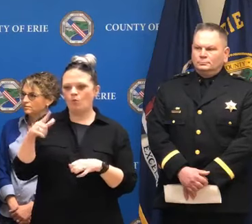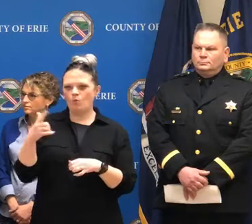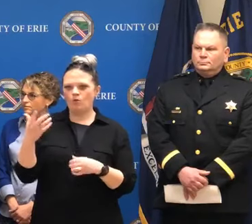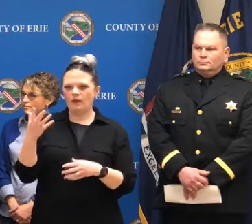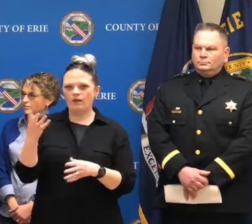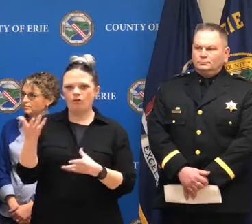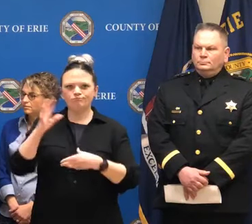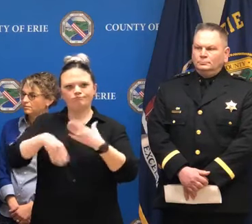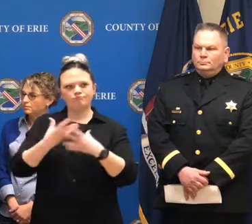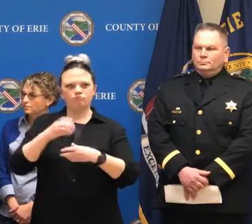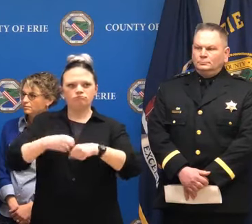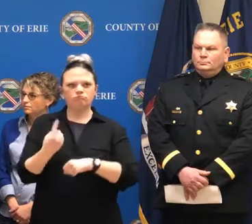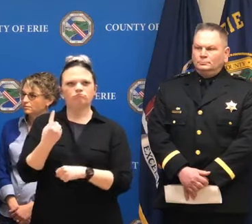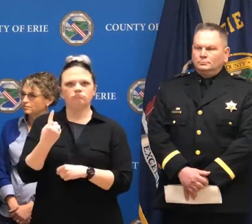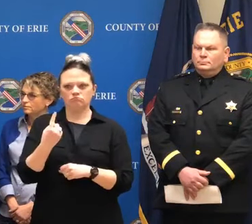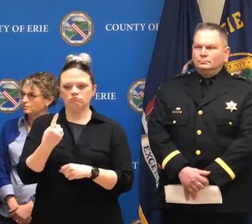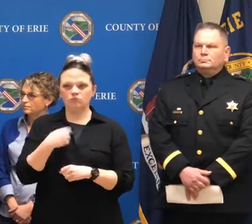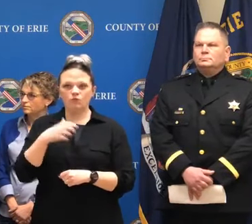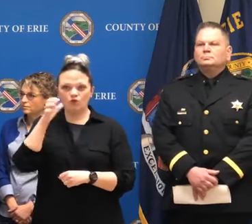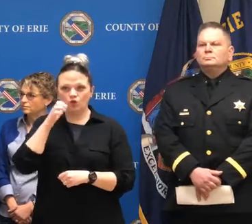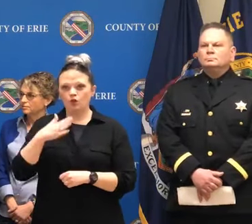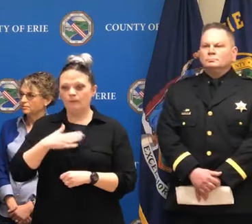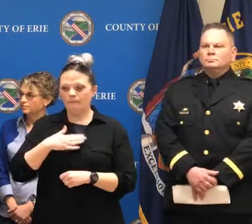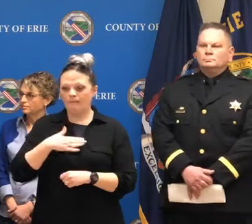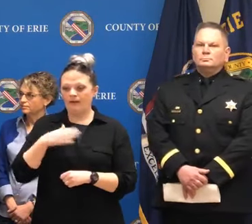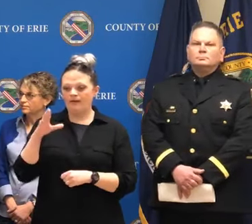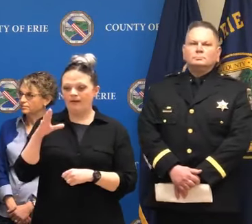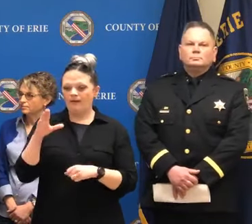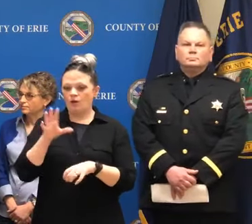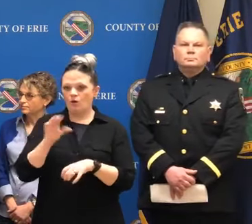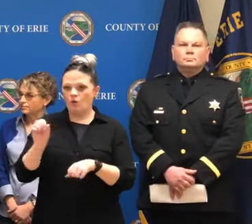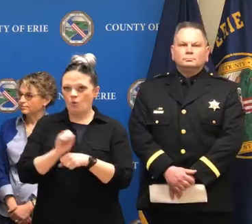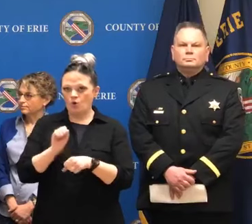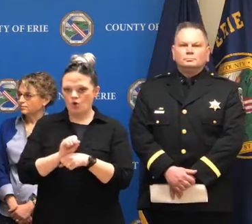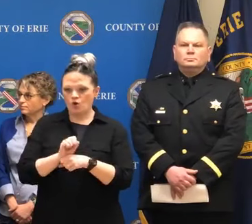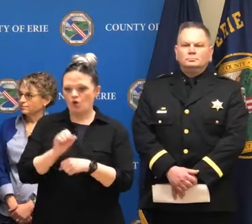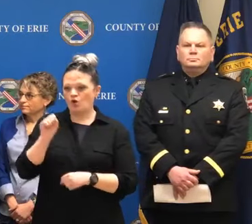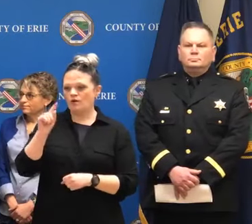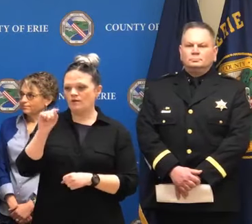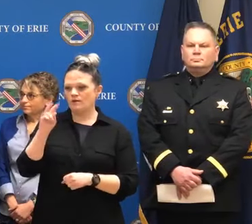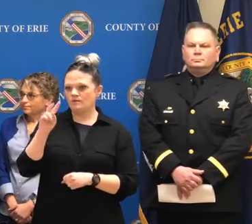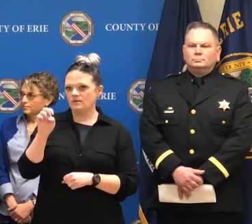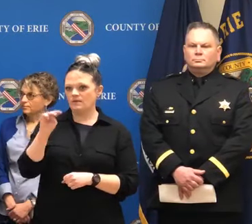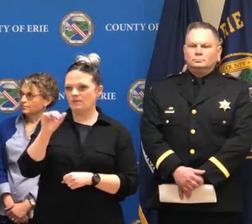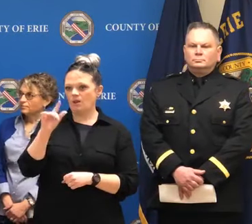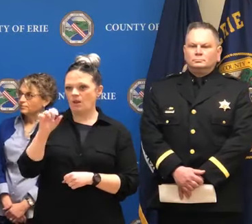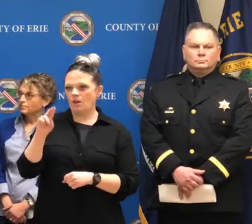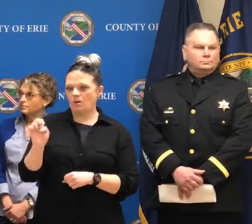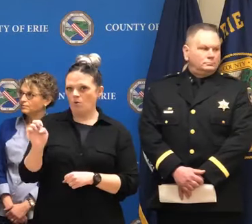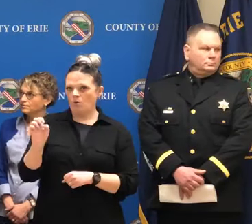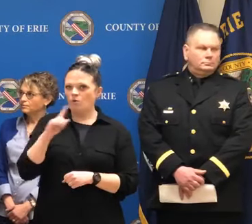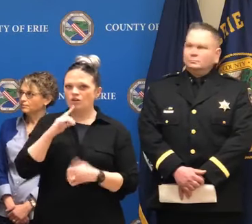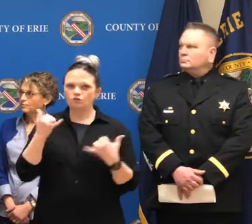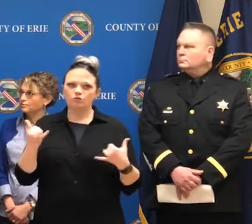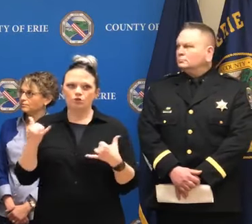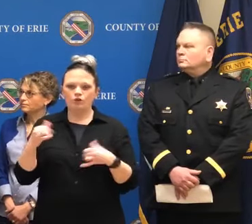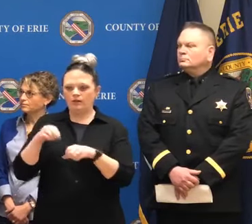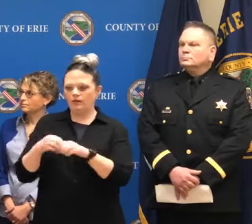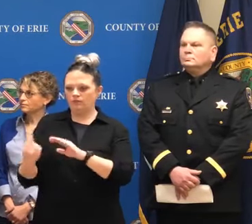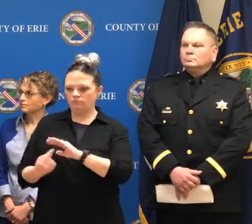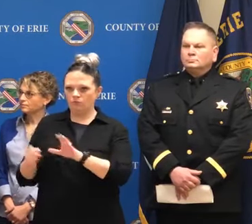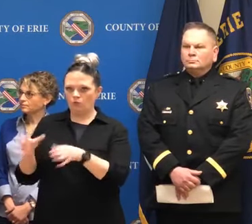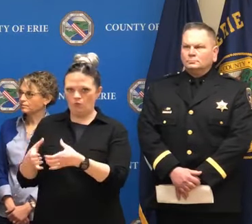future. Some of you may have heard that my colleague in Suffolk County, Steve Malone, is currently in quarantine as a